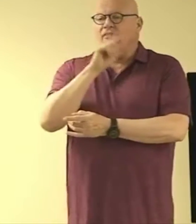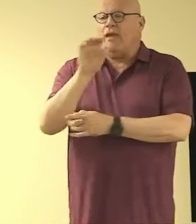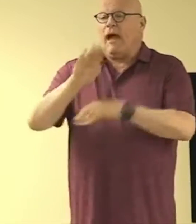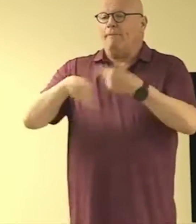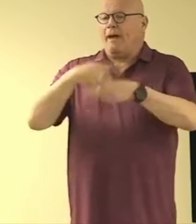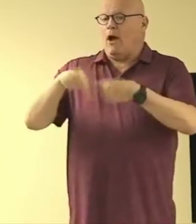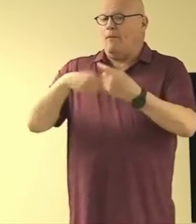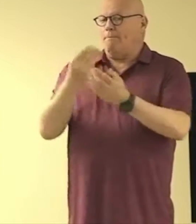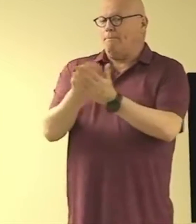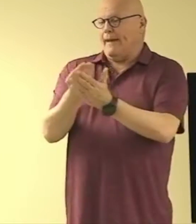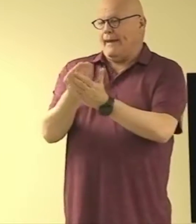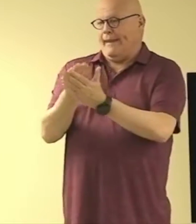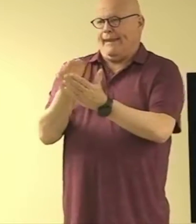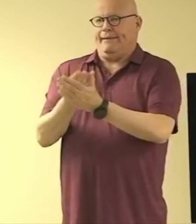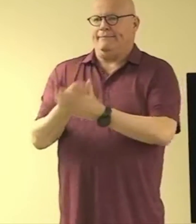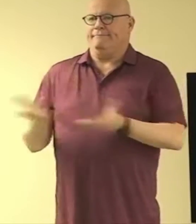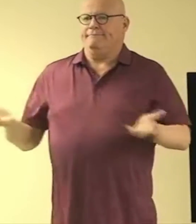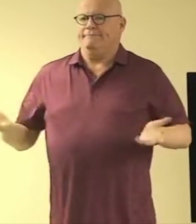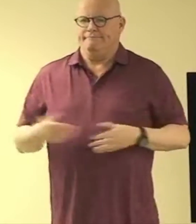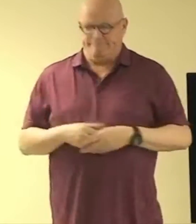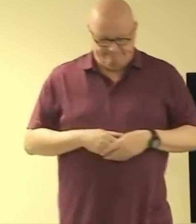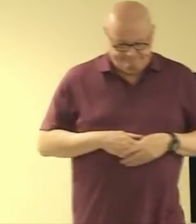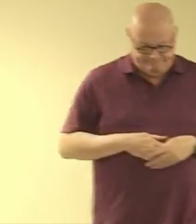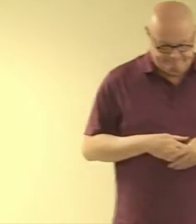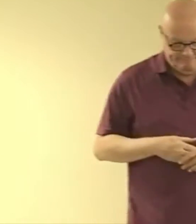And sign it this way, Myth About Money.